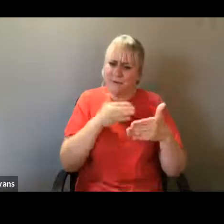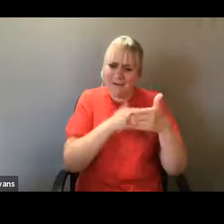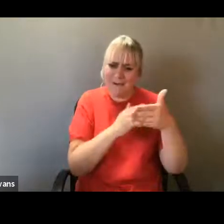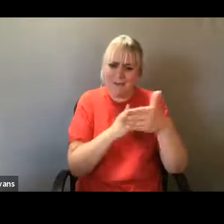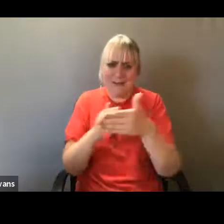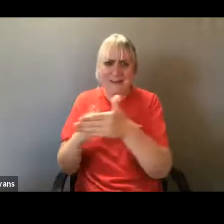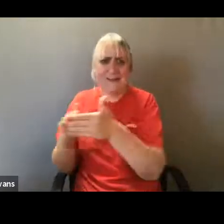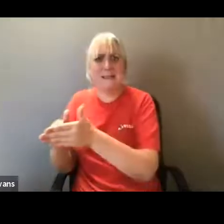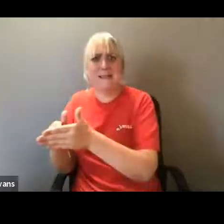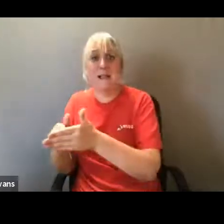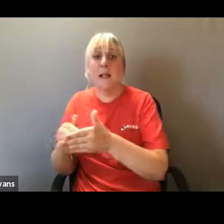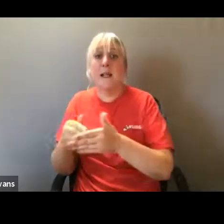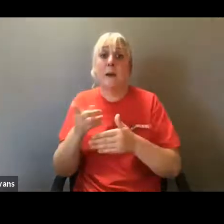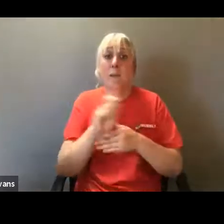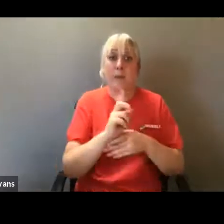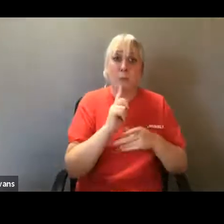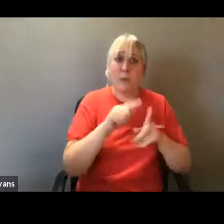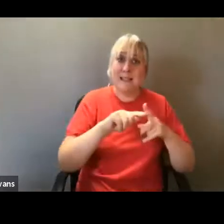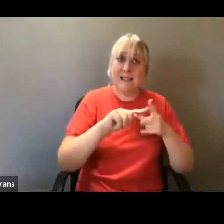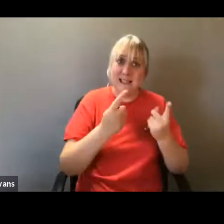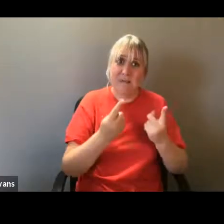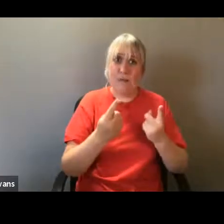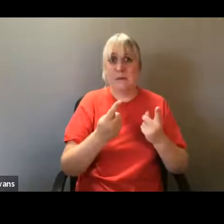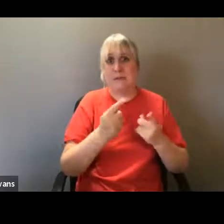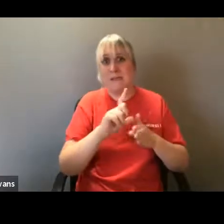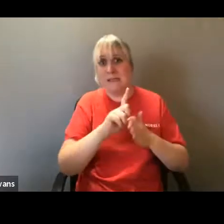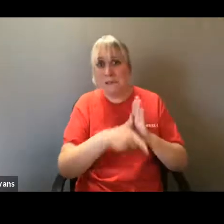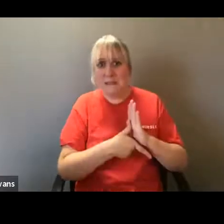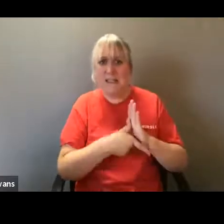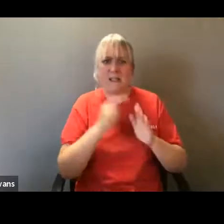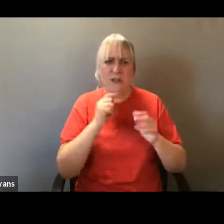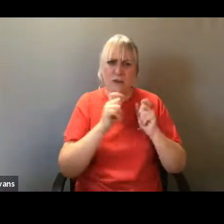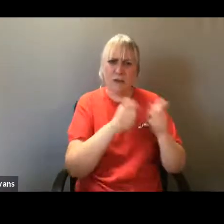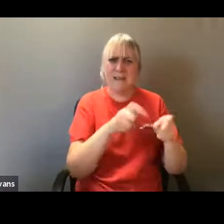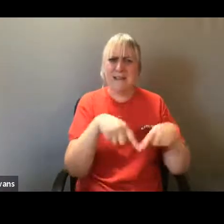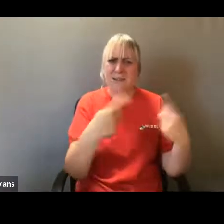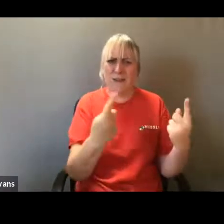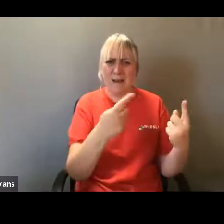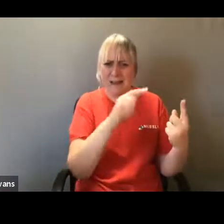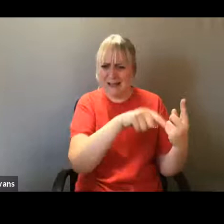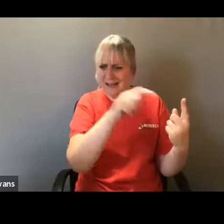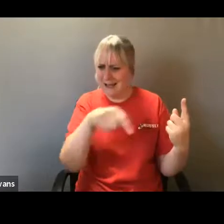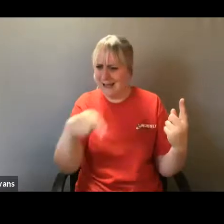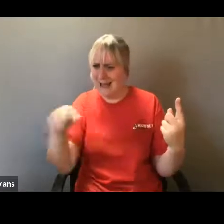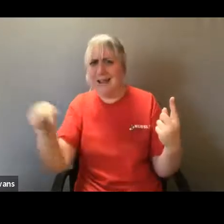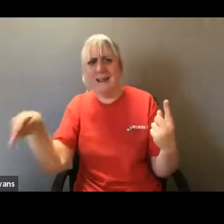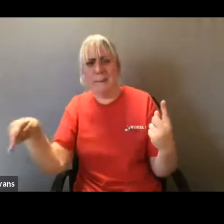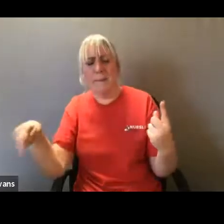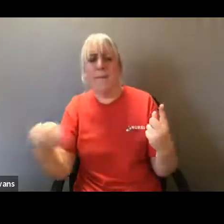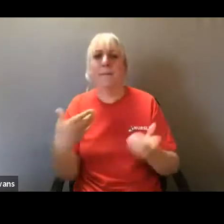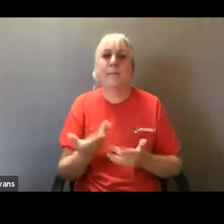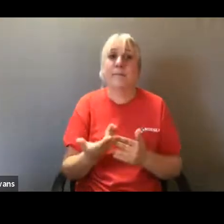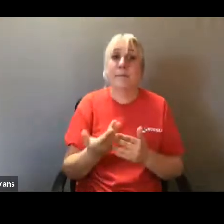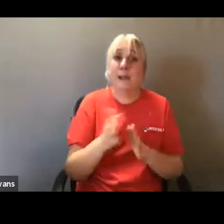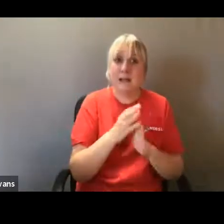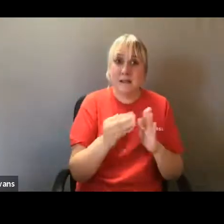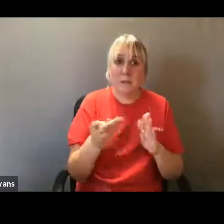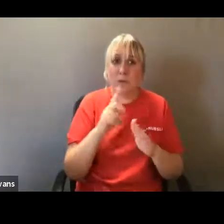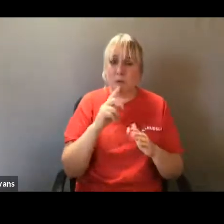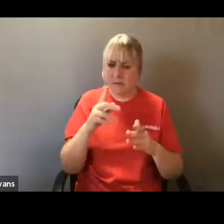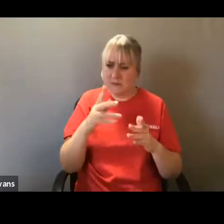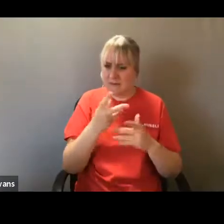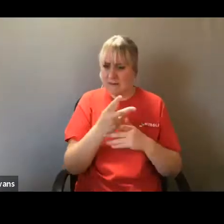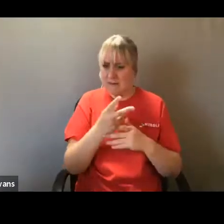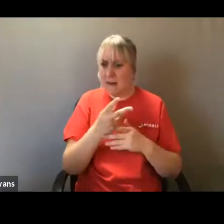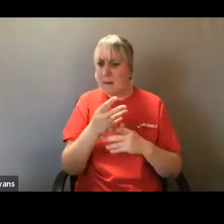the way people with different impairments are treated differently, or in different periods of time. Examples of those components include medicalisation,